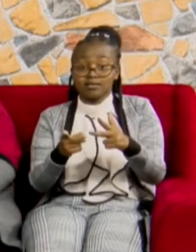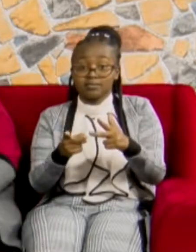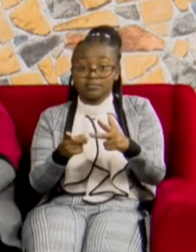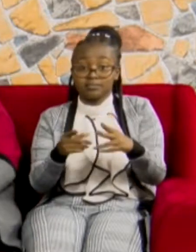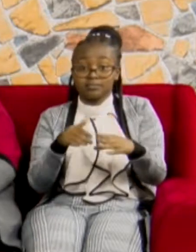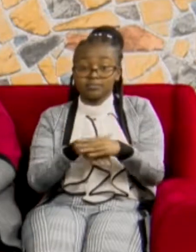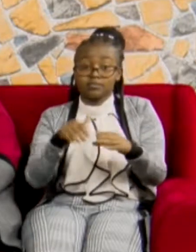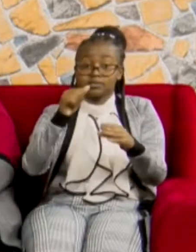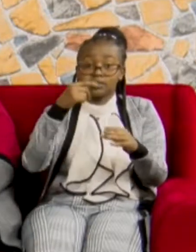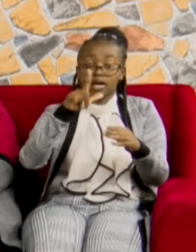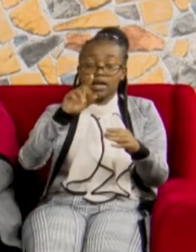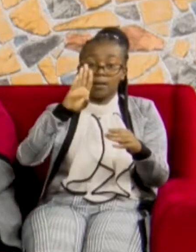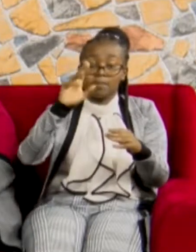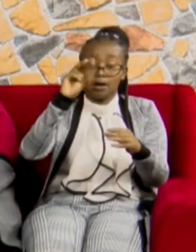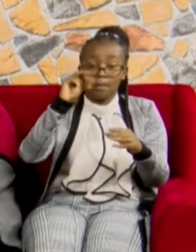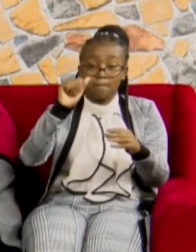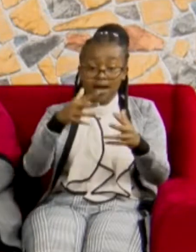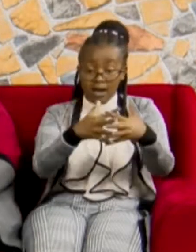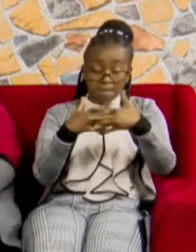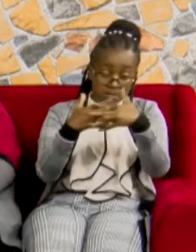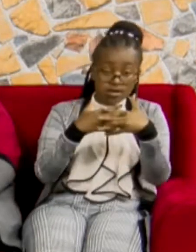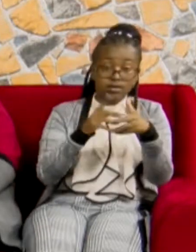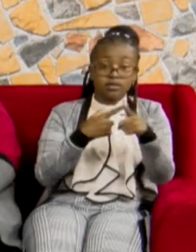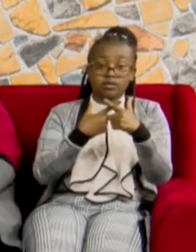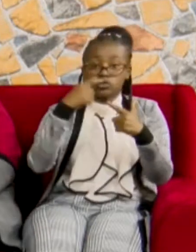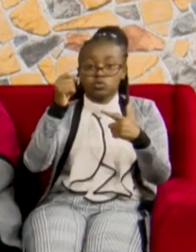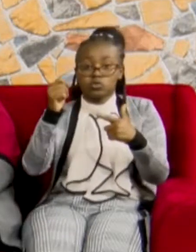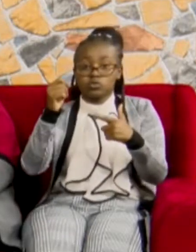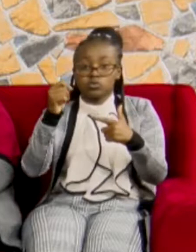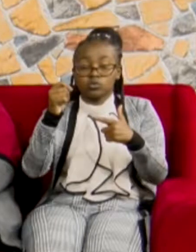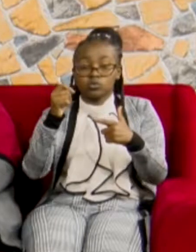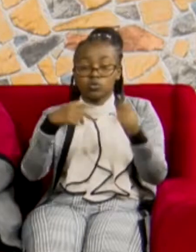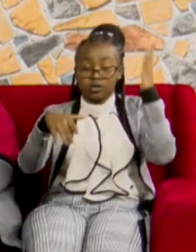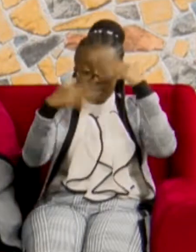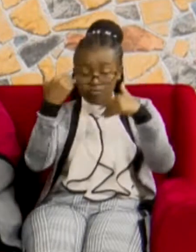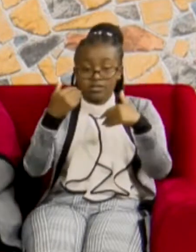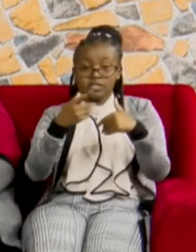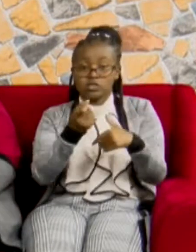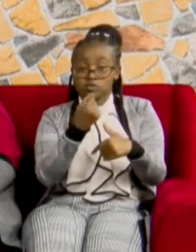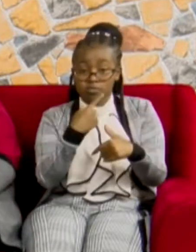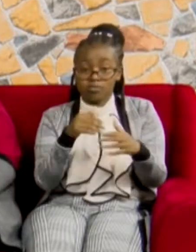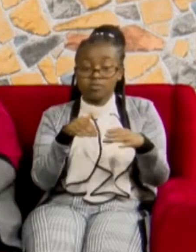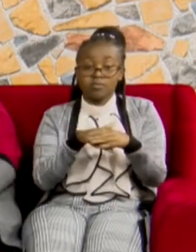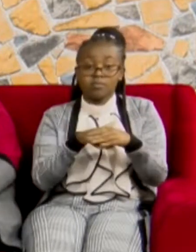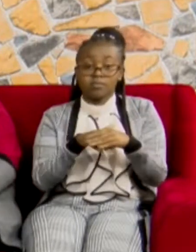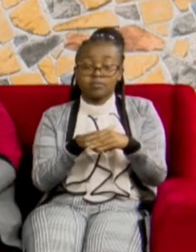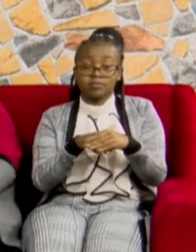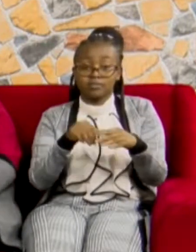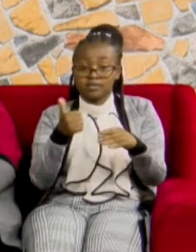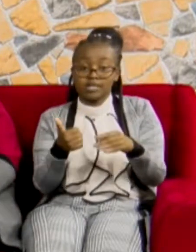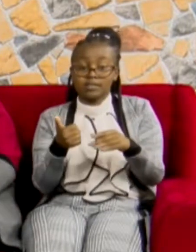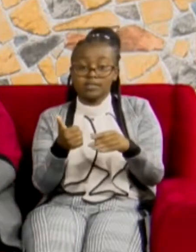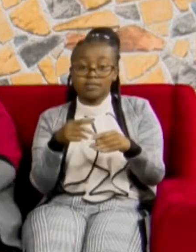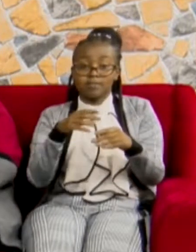in Alabama in the States. Okay. And then I went to St. George's University School of Medicine in Grenada, and then we do some rotations